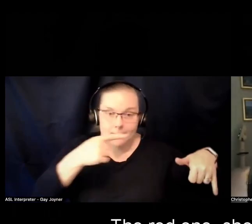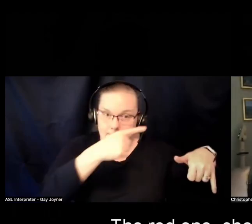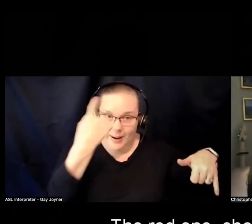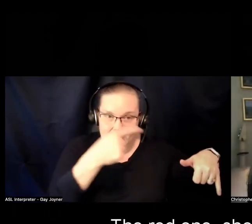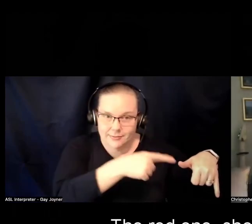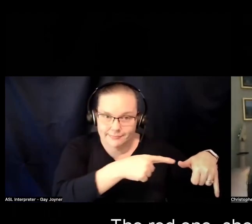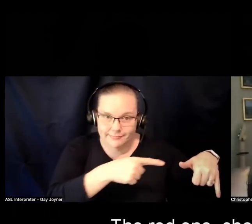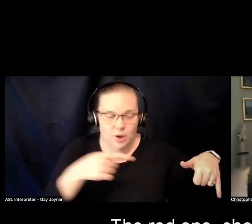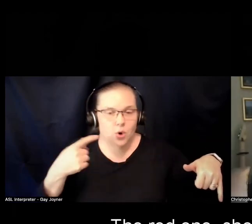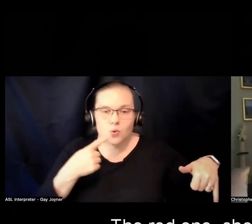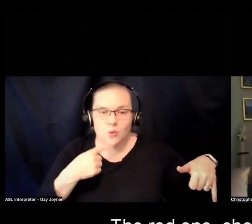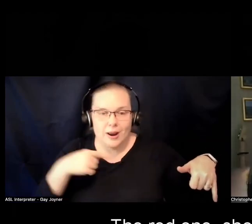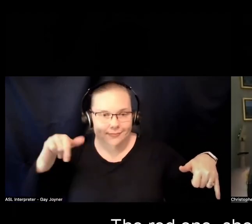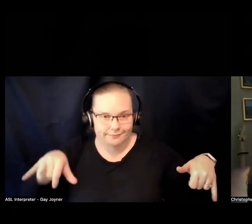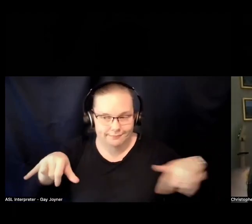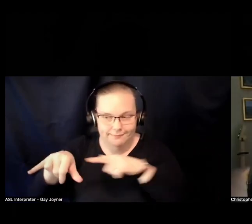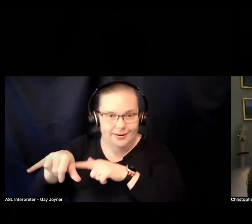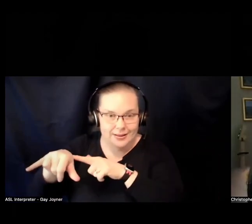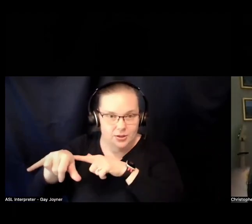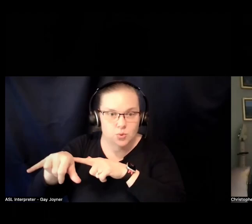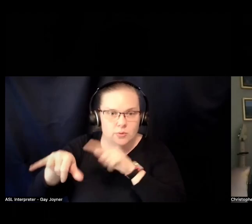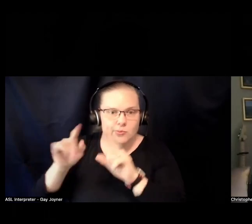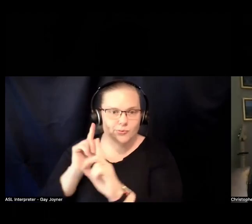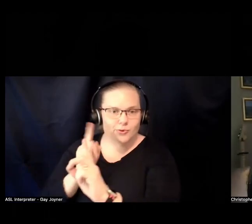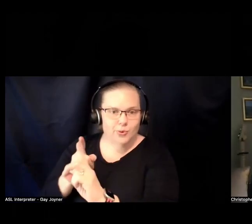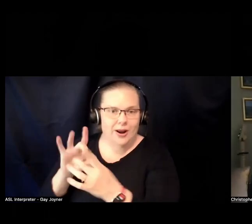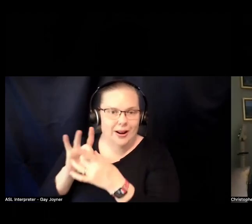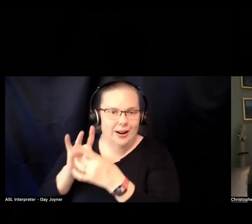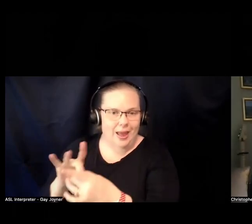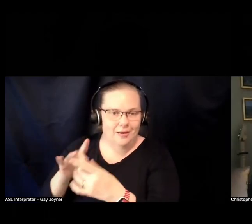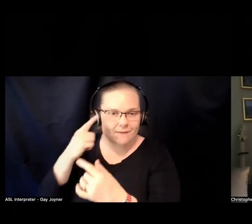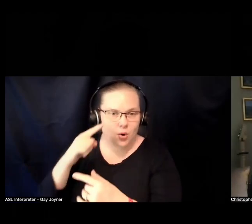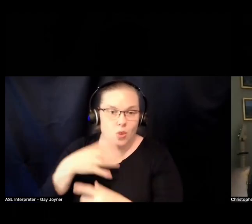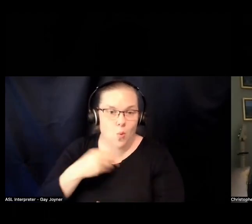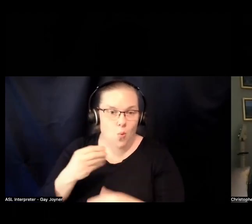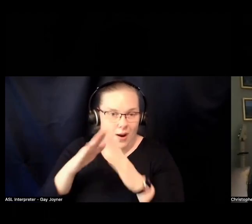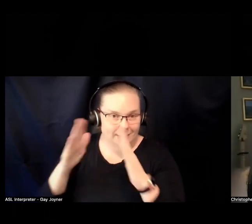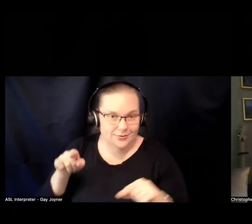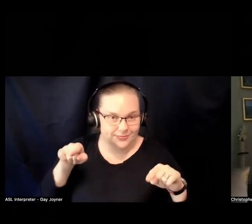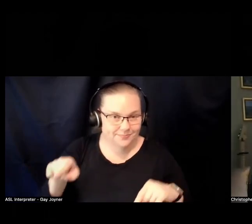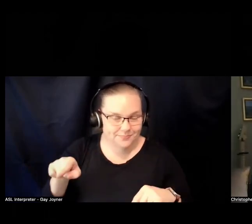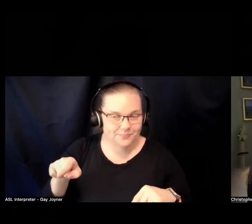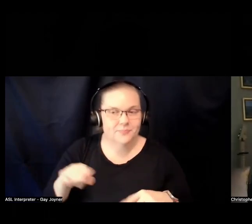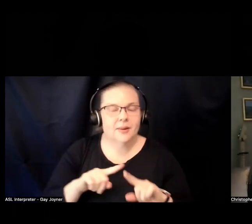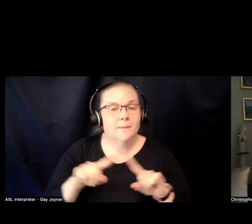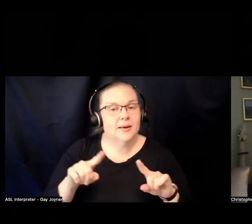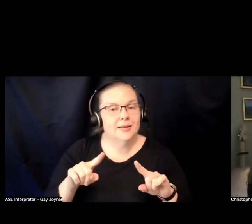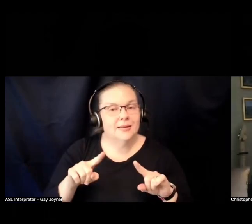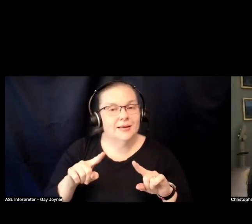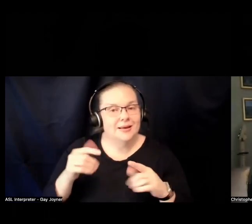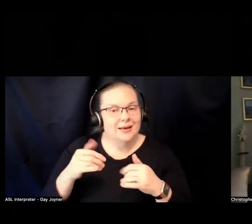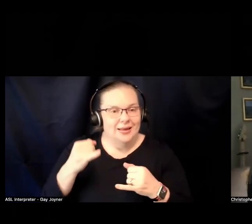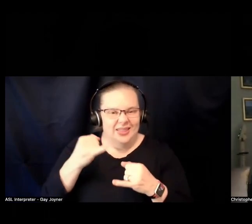red one, she said, was a direct line to the White House. The monthly meeting started with a recap of the last meeting's